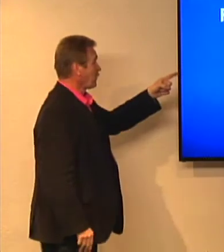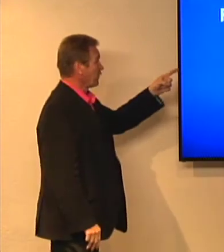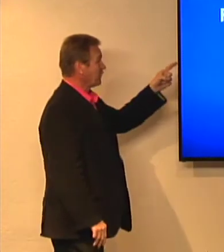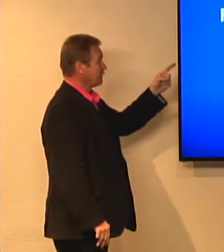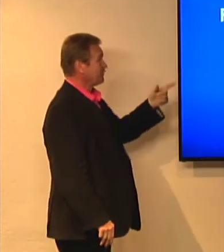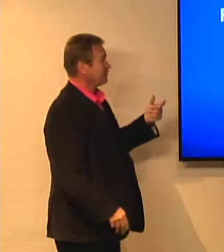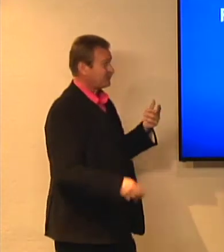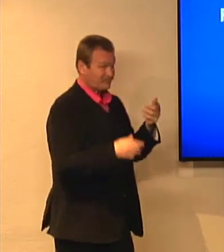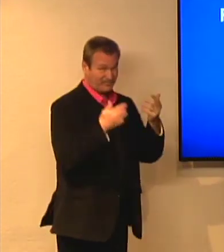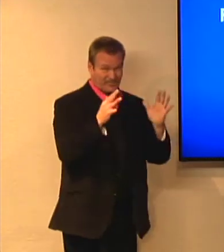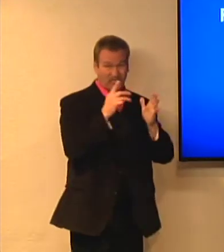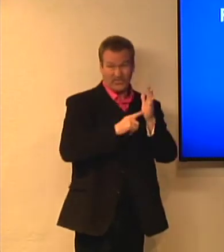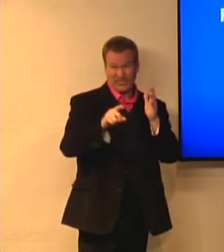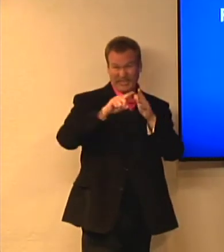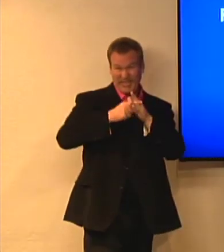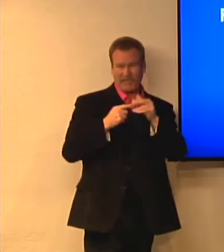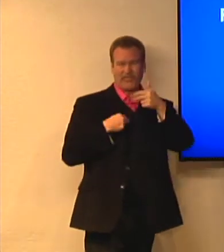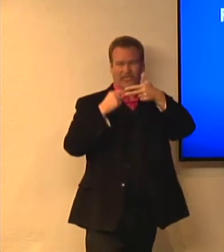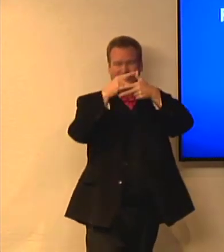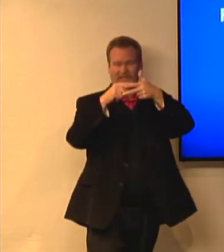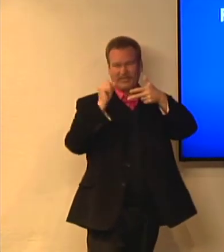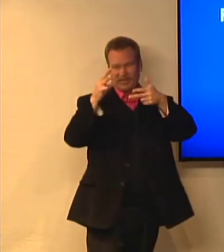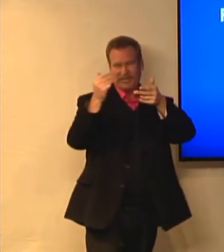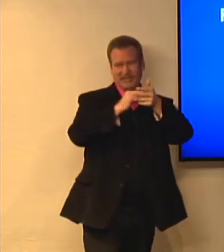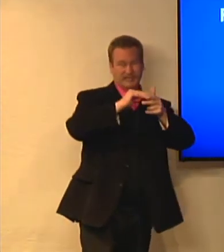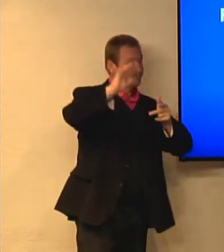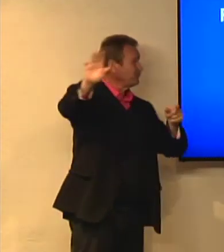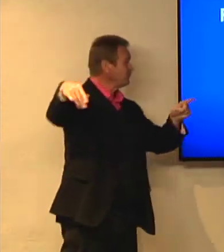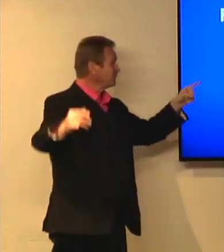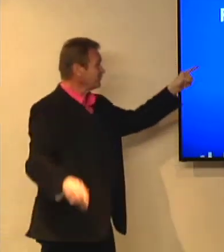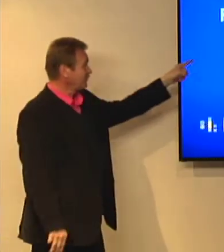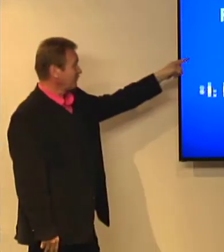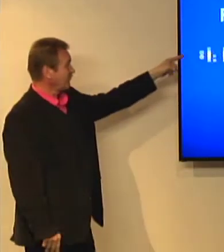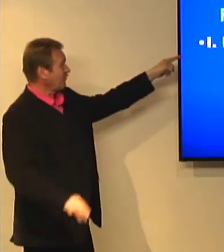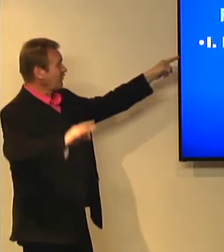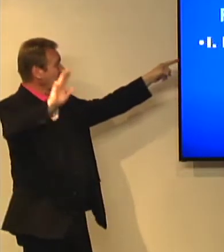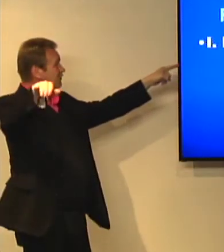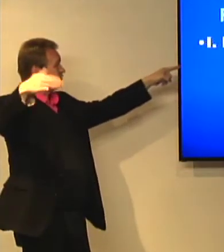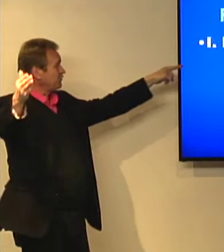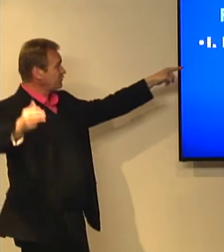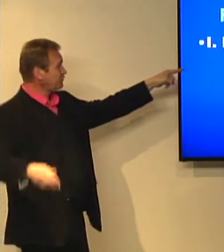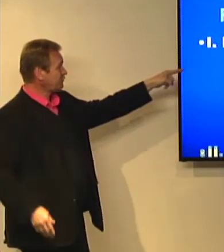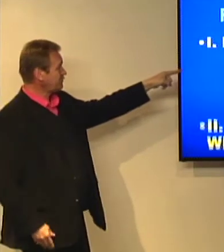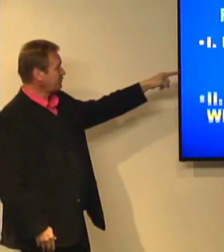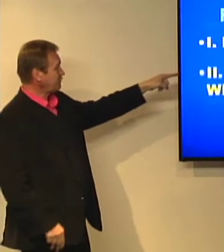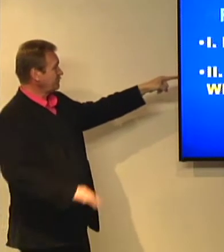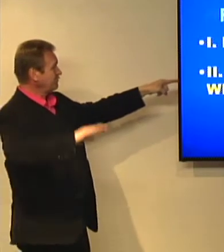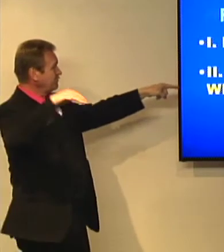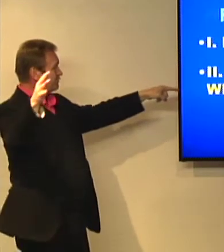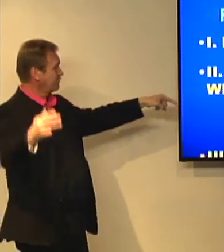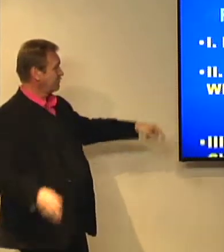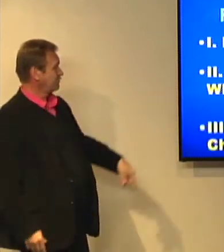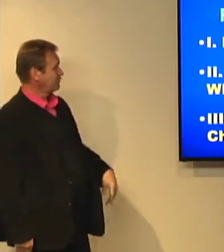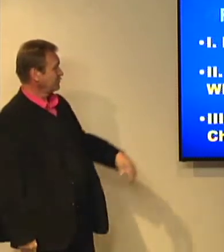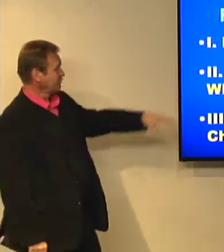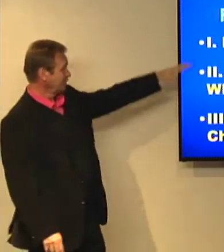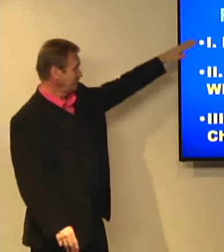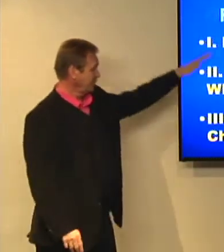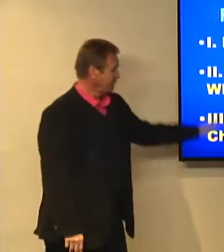most important. So just in conclusion, in connection with finishing what you start, hold on to Jesus Christ. Be